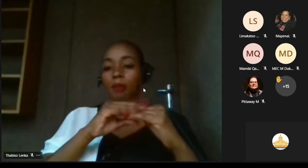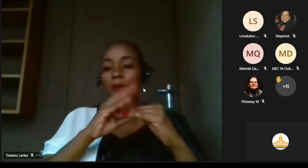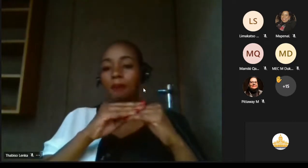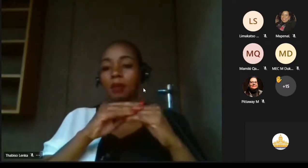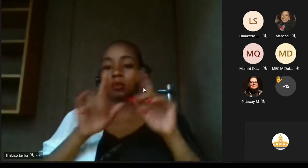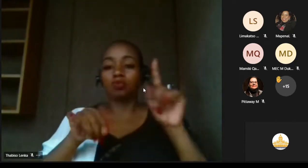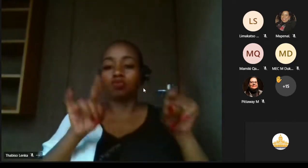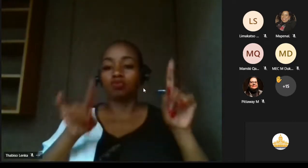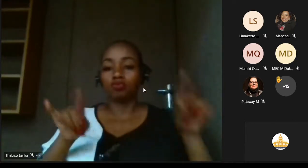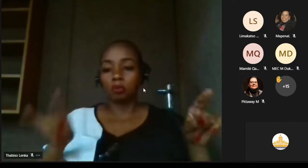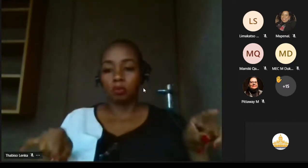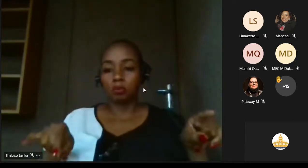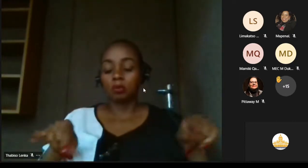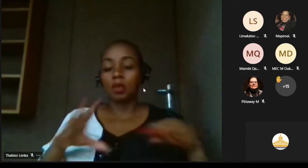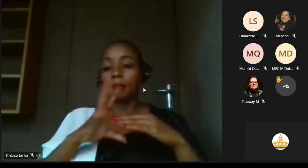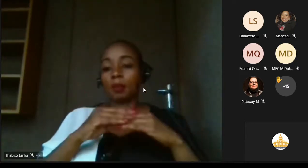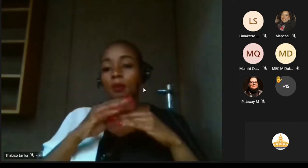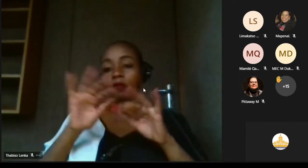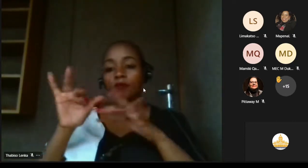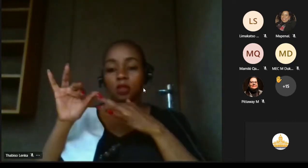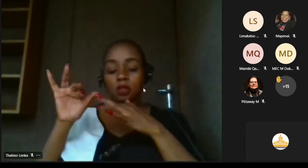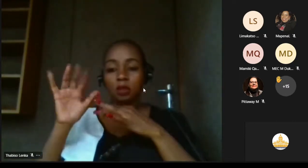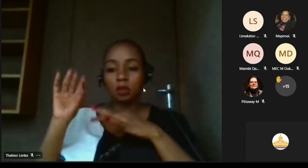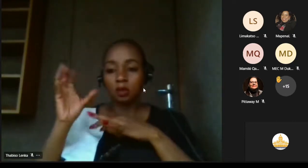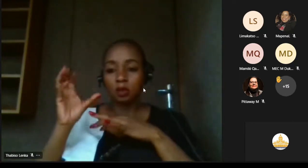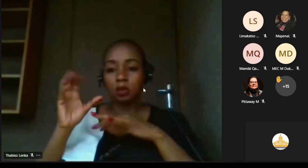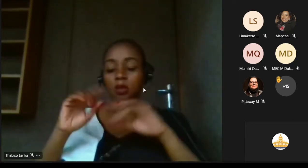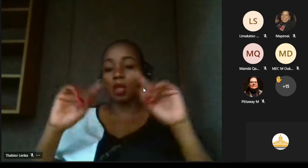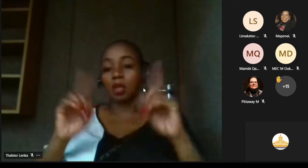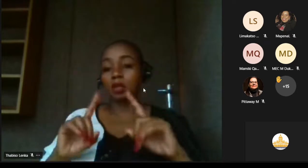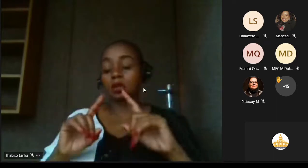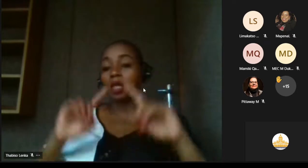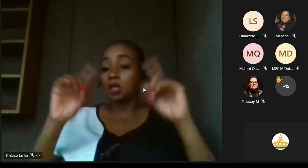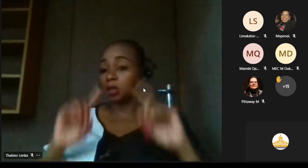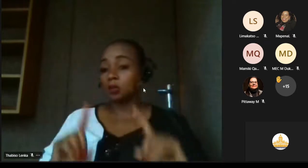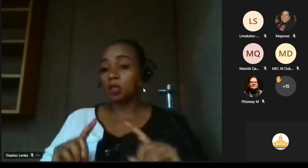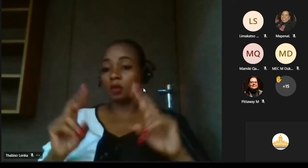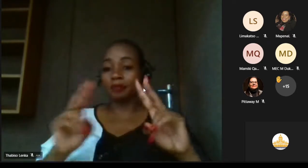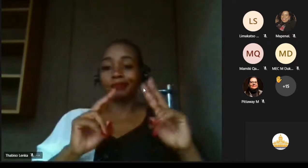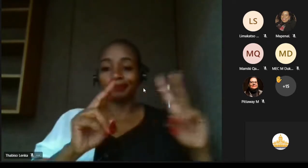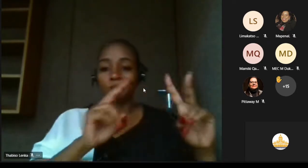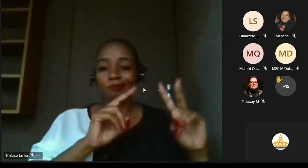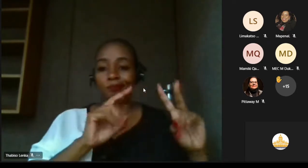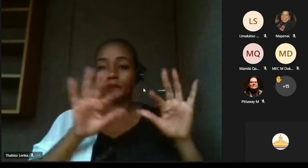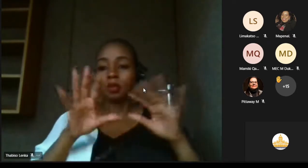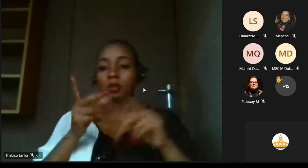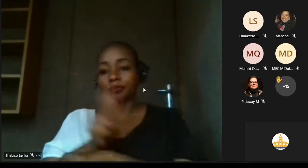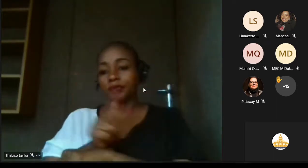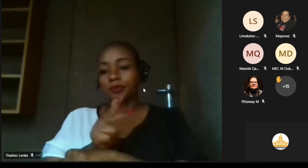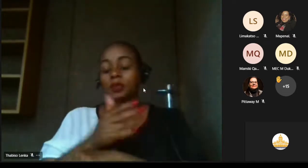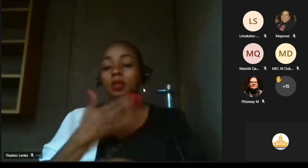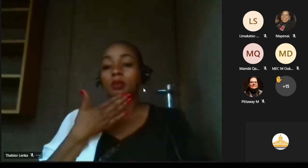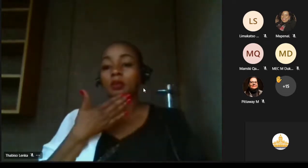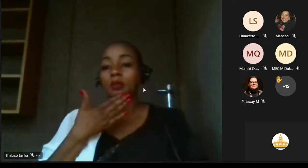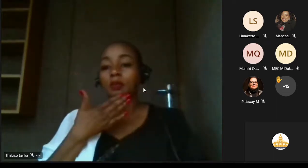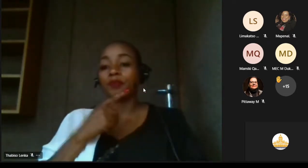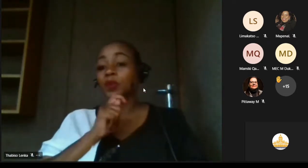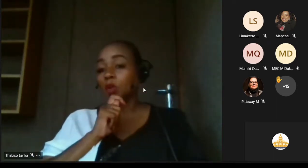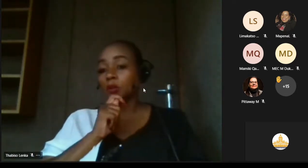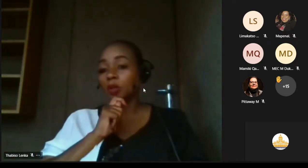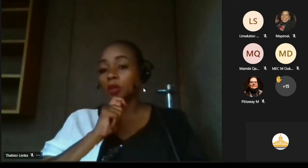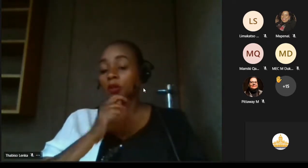present, members of the Free State Legislature, special guests, viewers on all the virtual platforms, good morning. Honourable